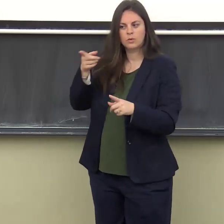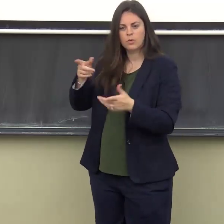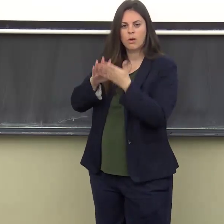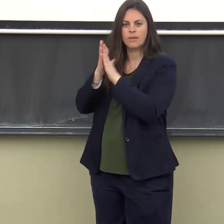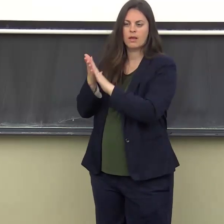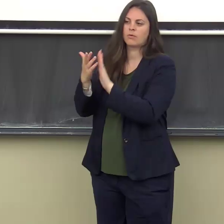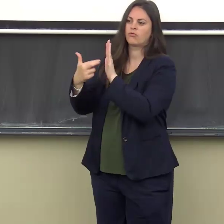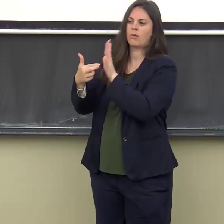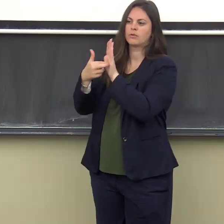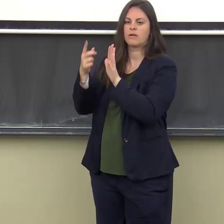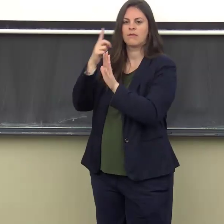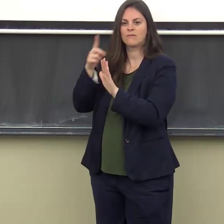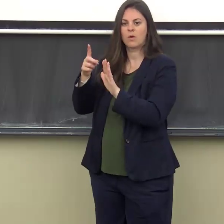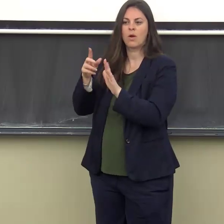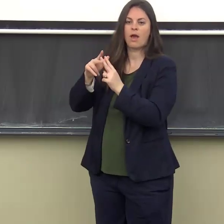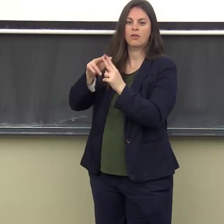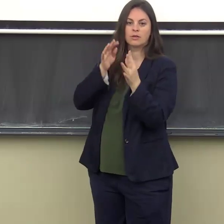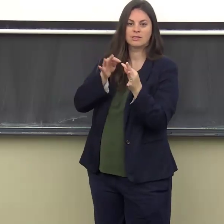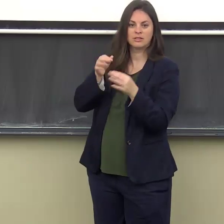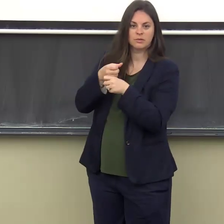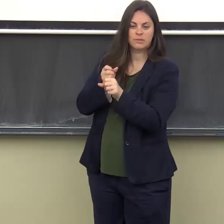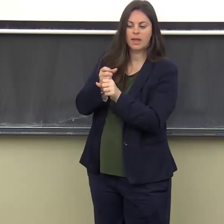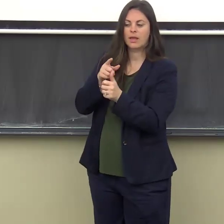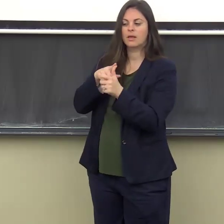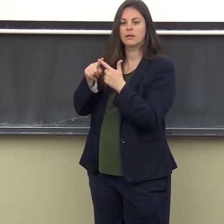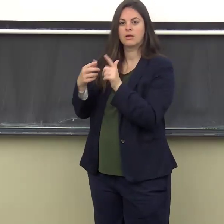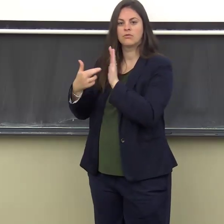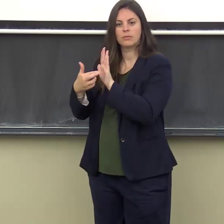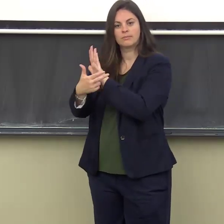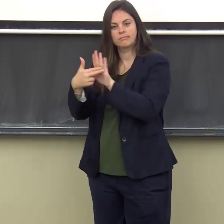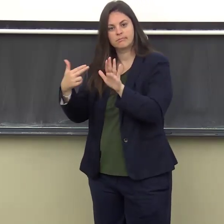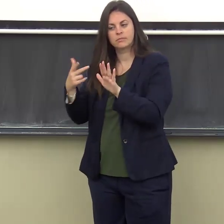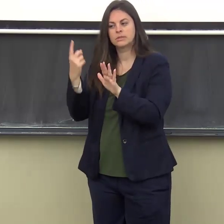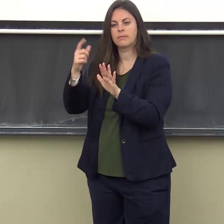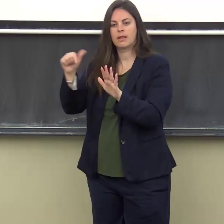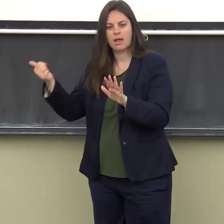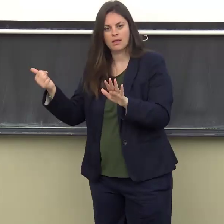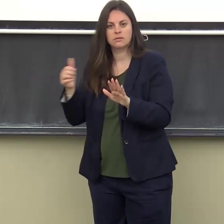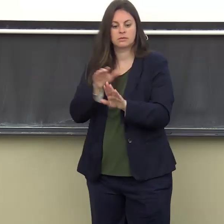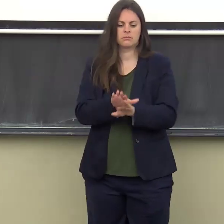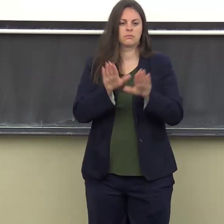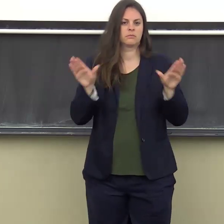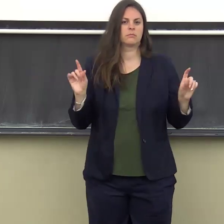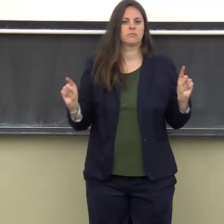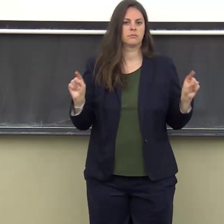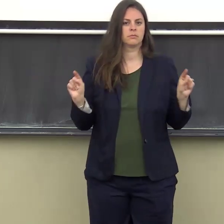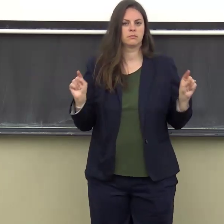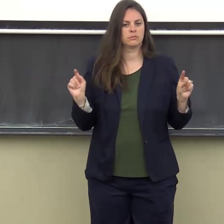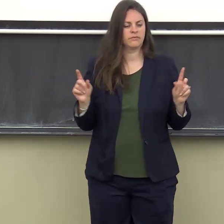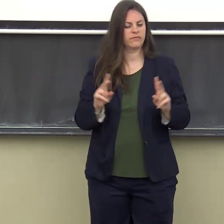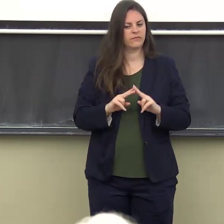particular context of either a decision being made, a representation, something else. Those to me are 2 very